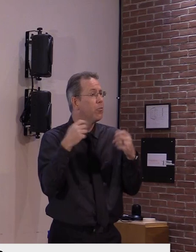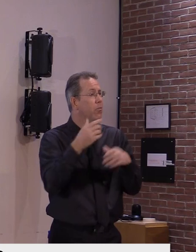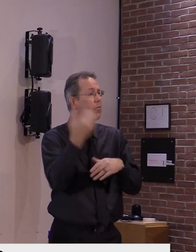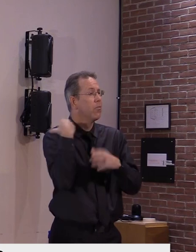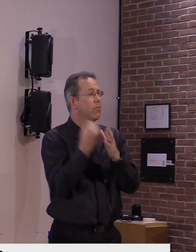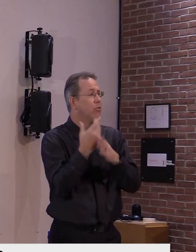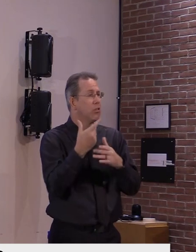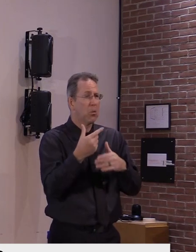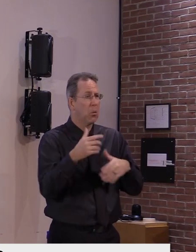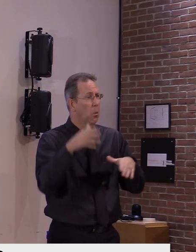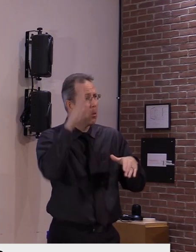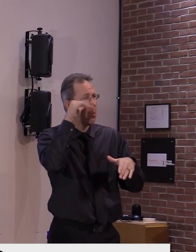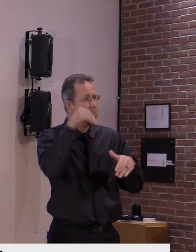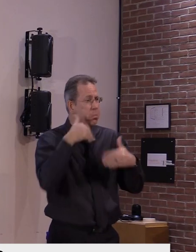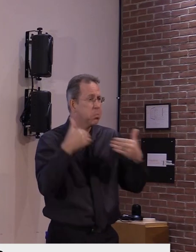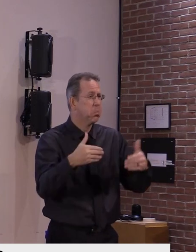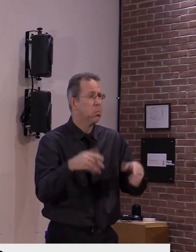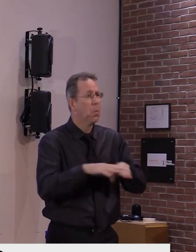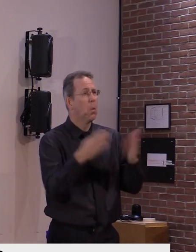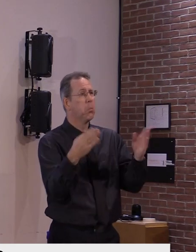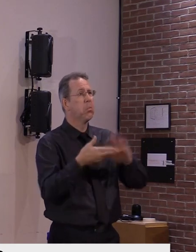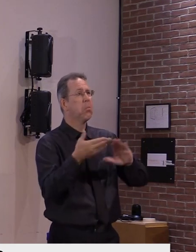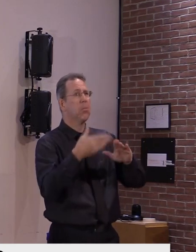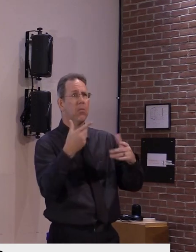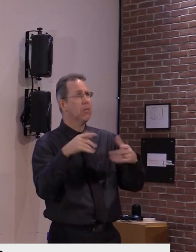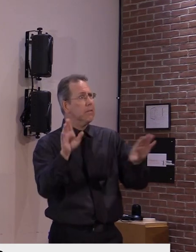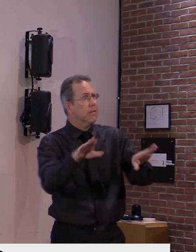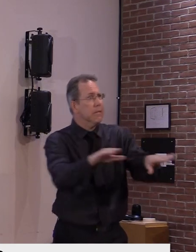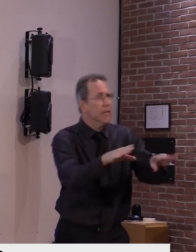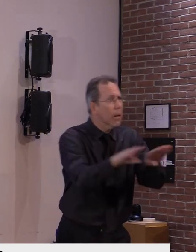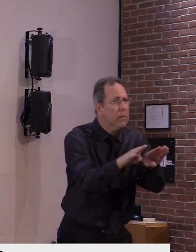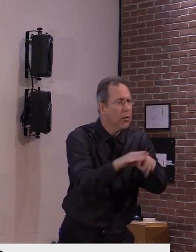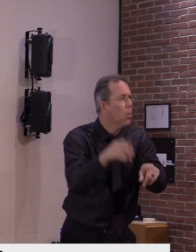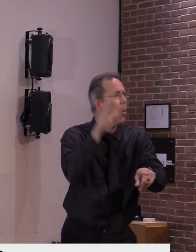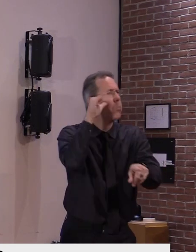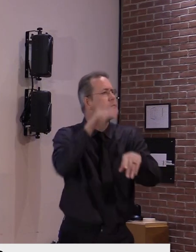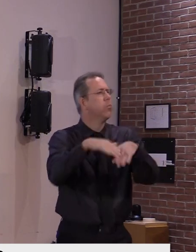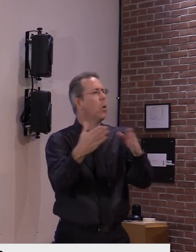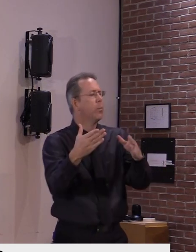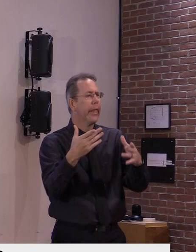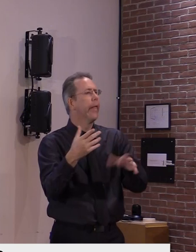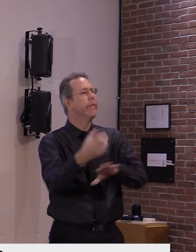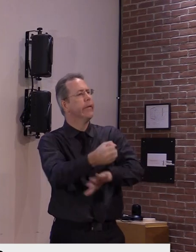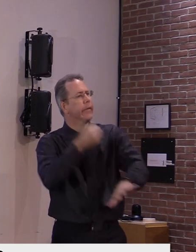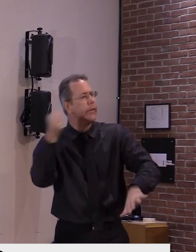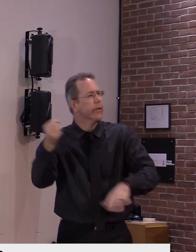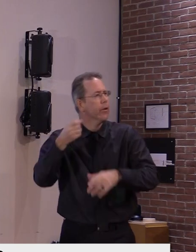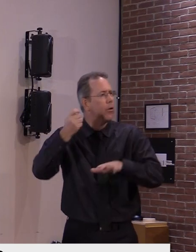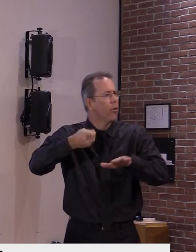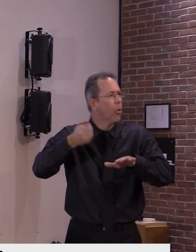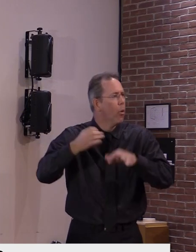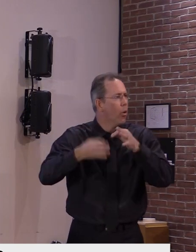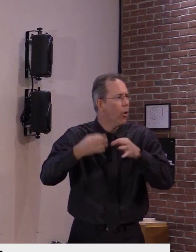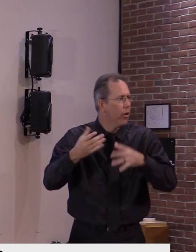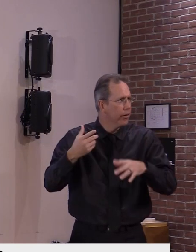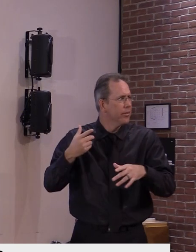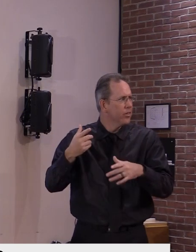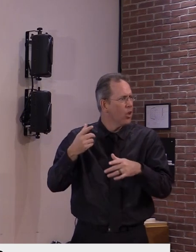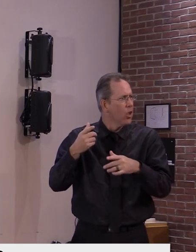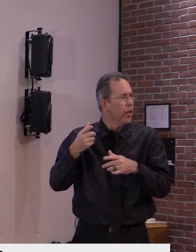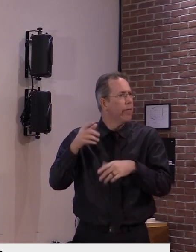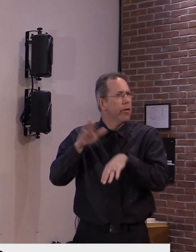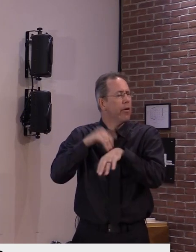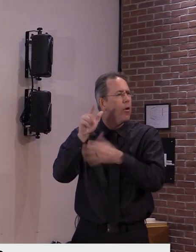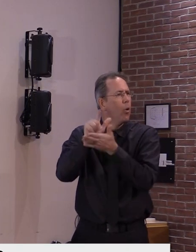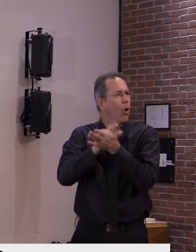some capacity, but that was the step we decided to take because someone decided